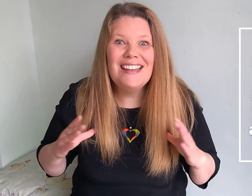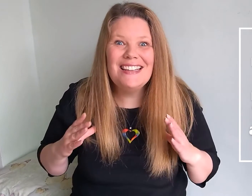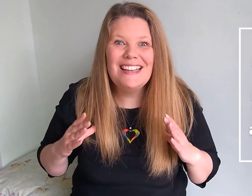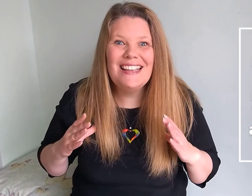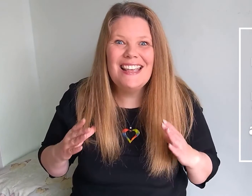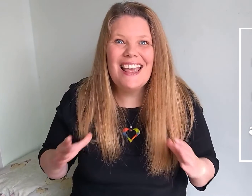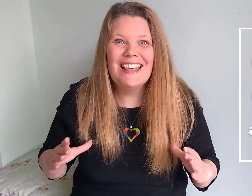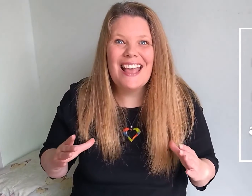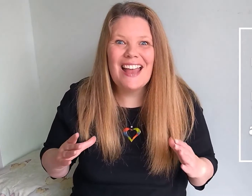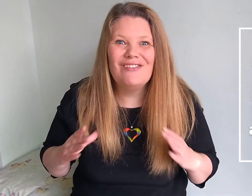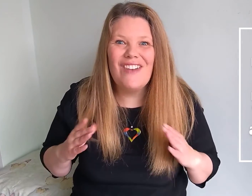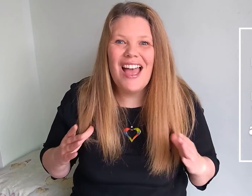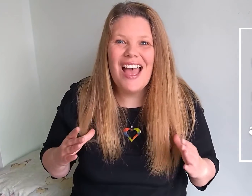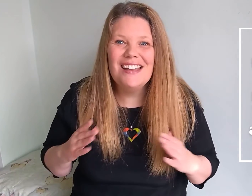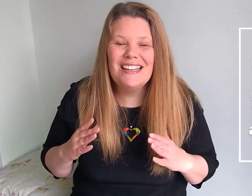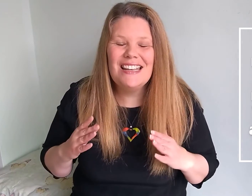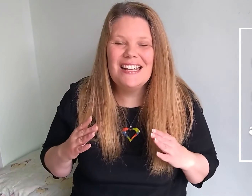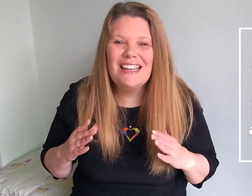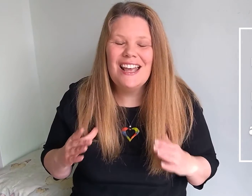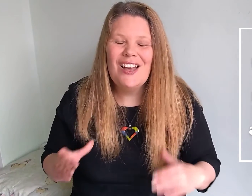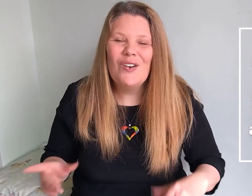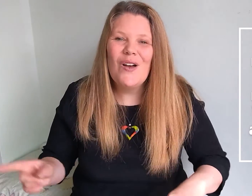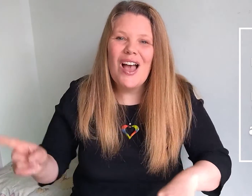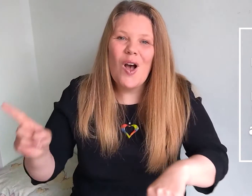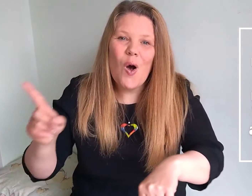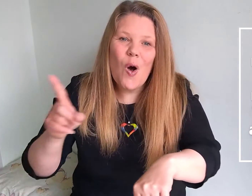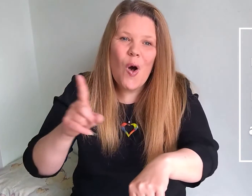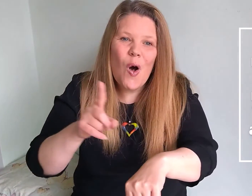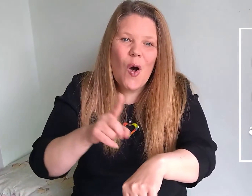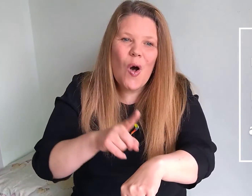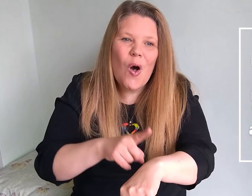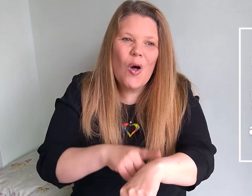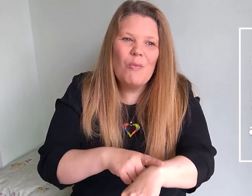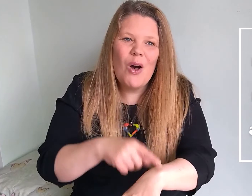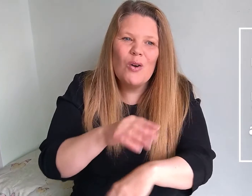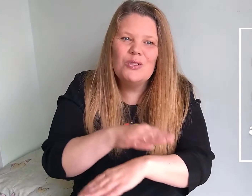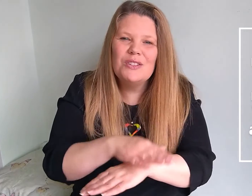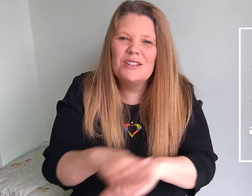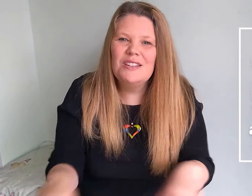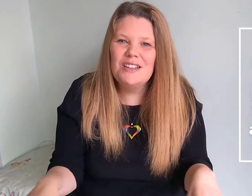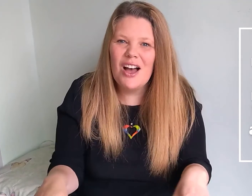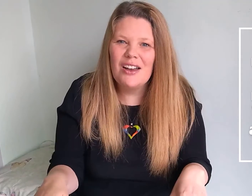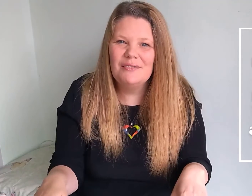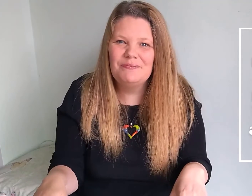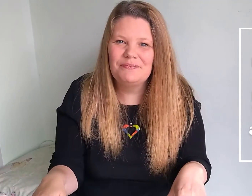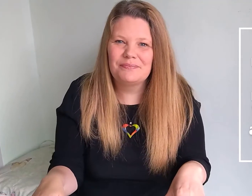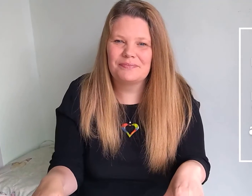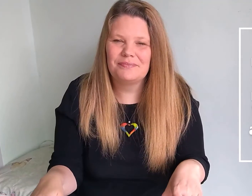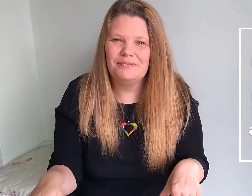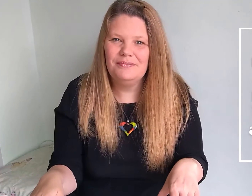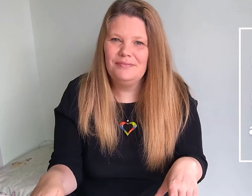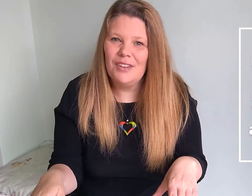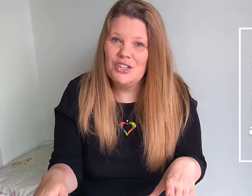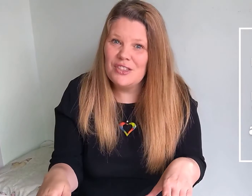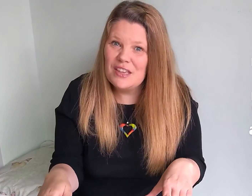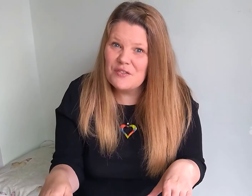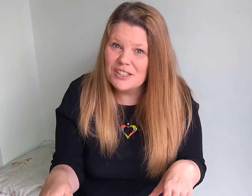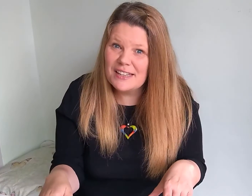ready, get ready. We're almost done. Do you think you've got it